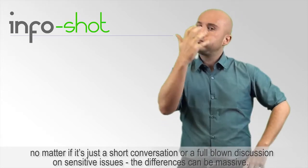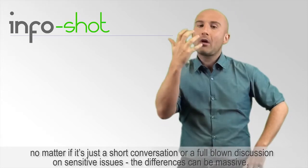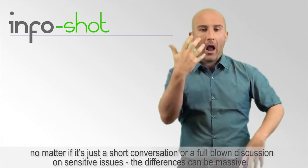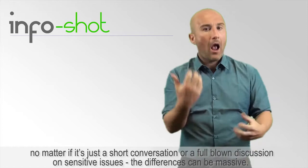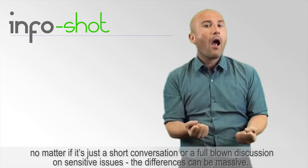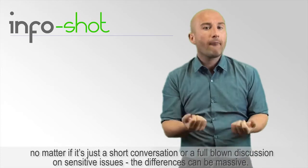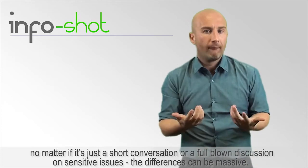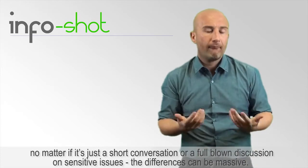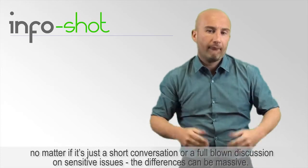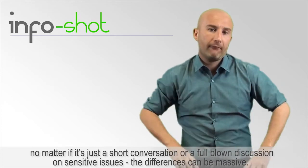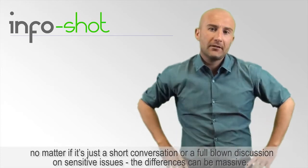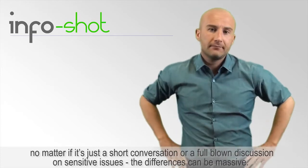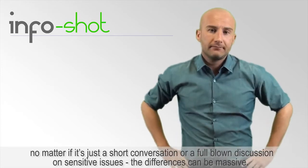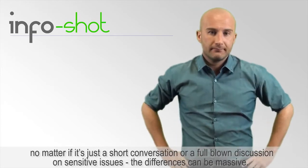massive.